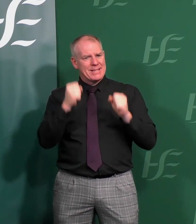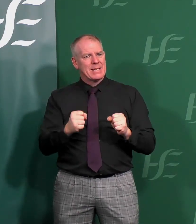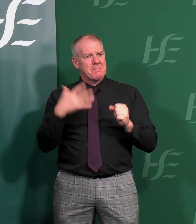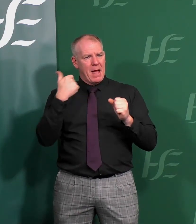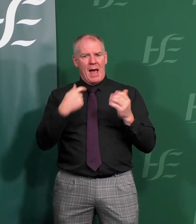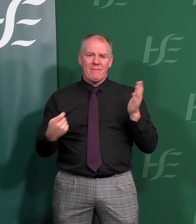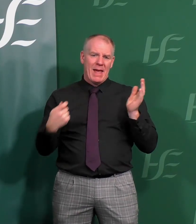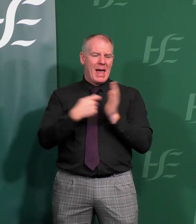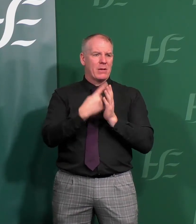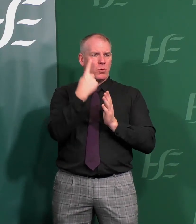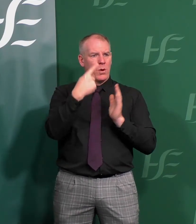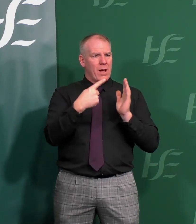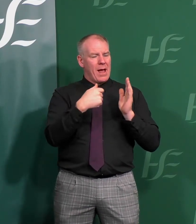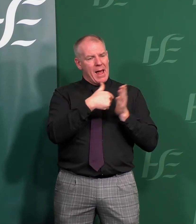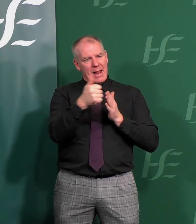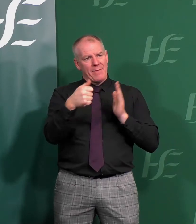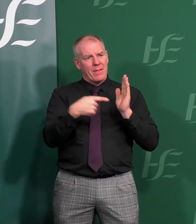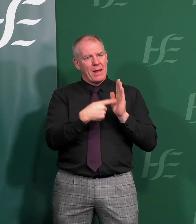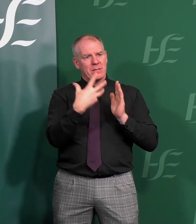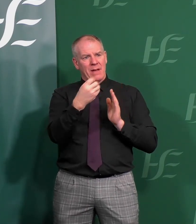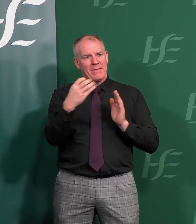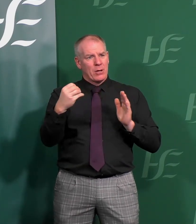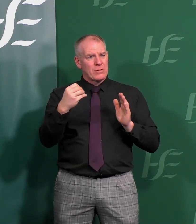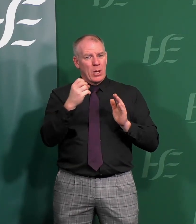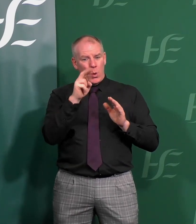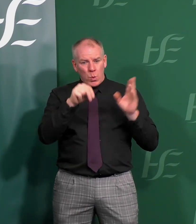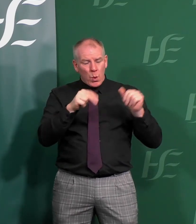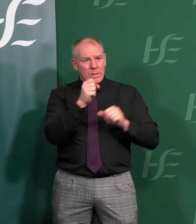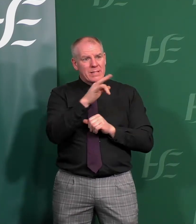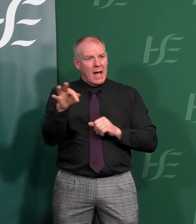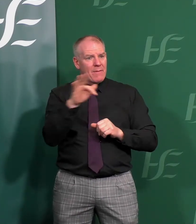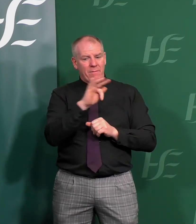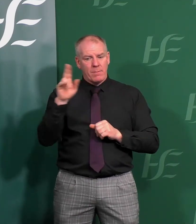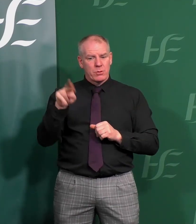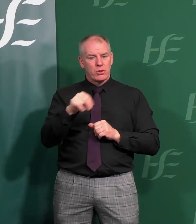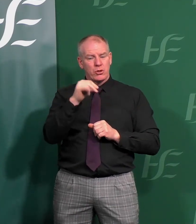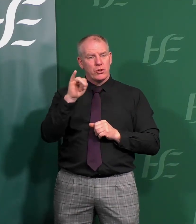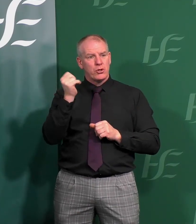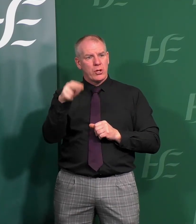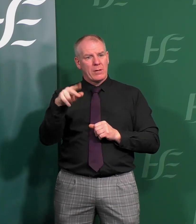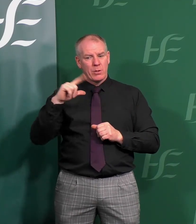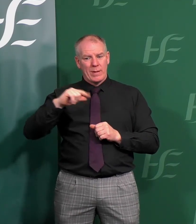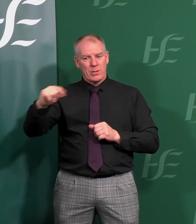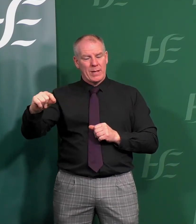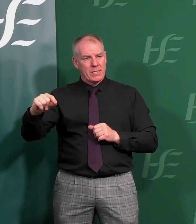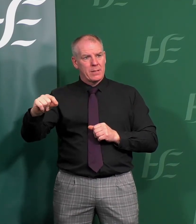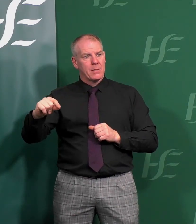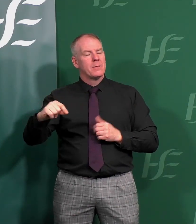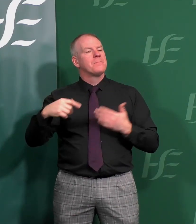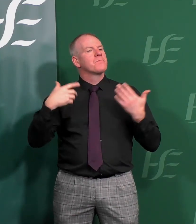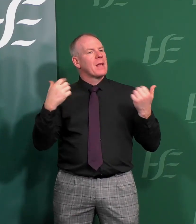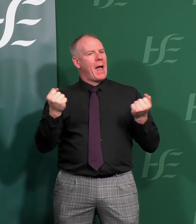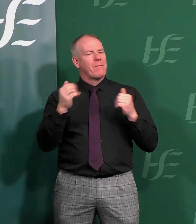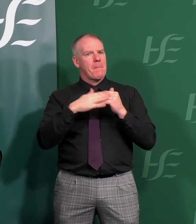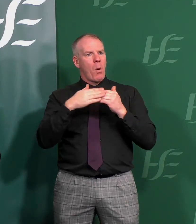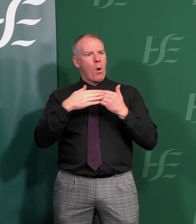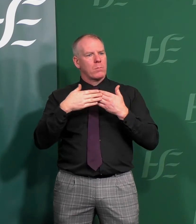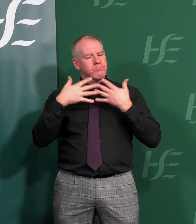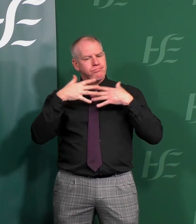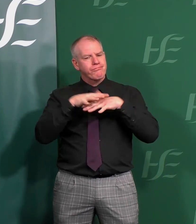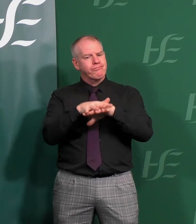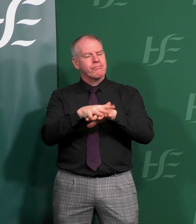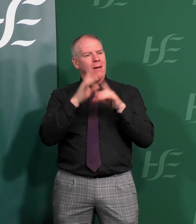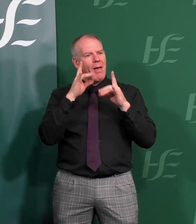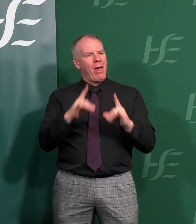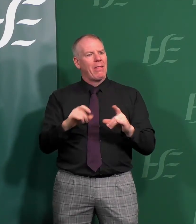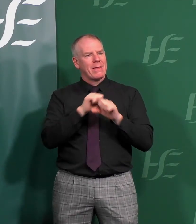about 11,500 since January 2020. We do have a much more, in my view, aligned health system in terms